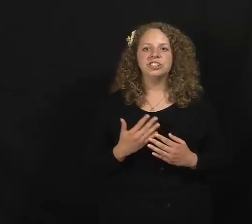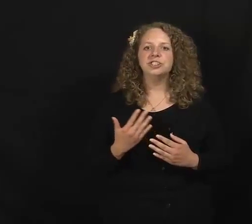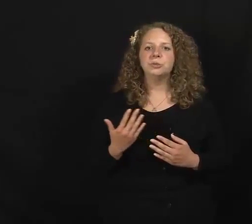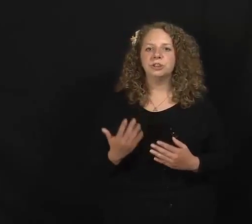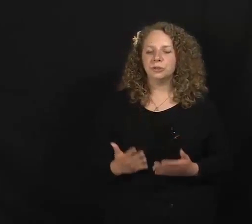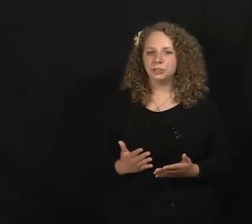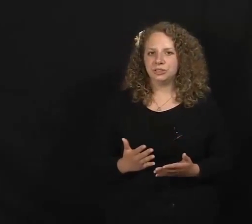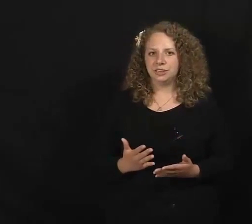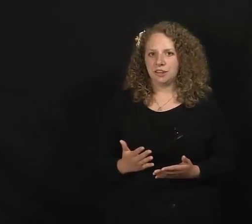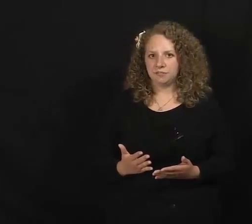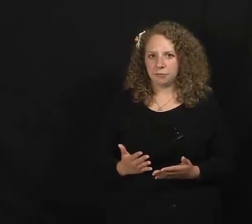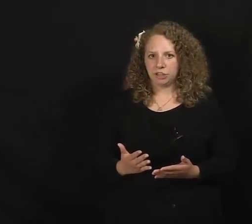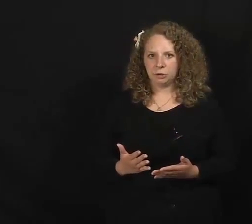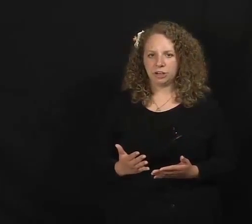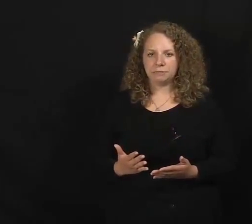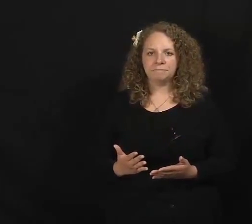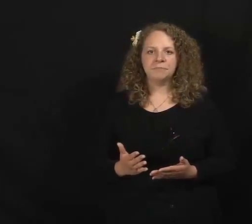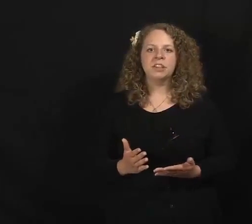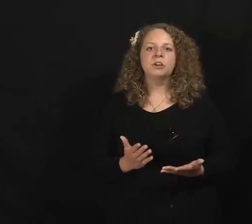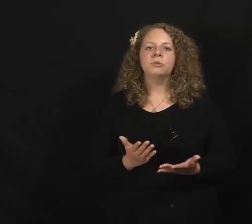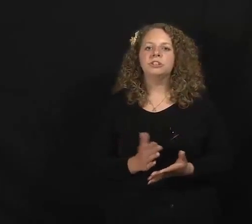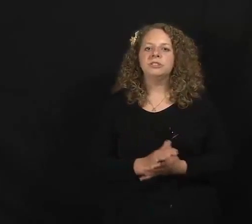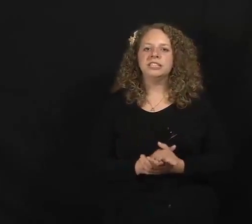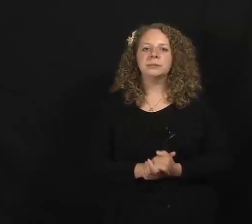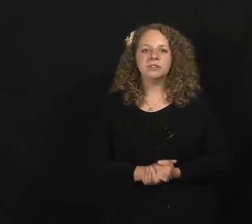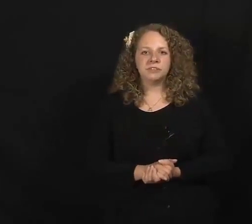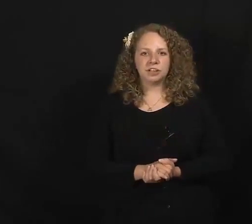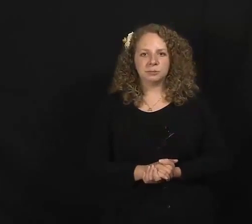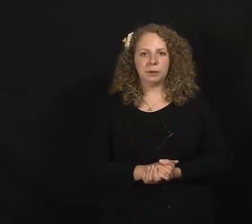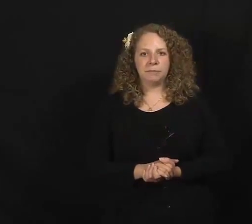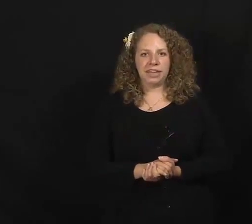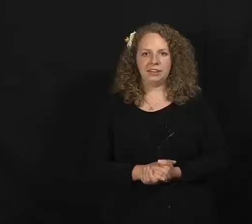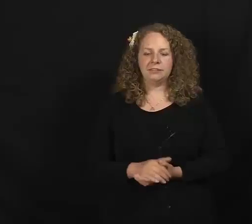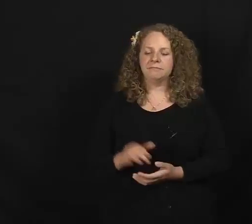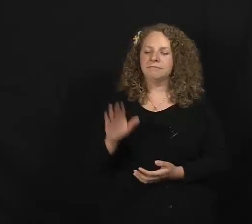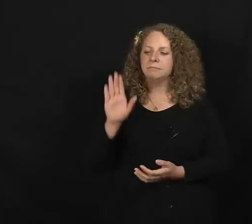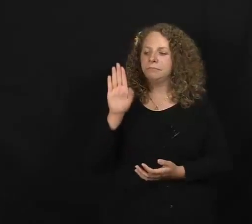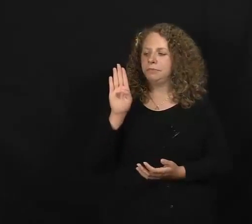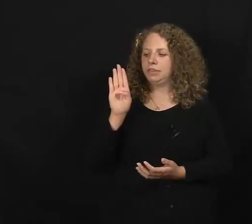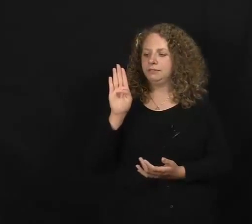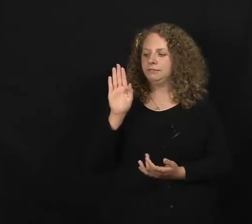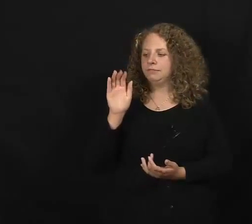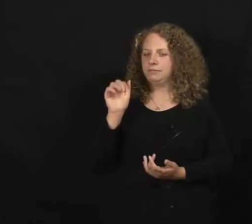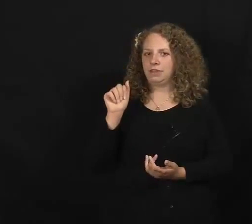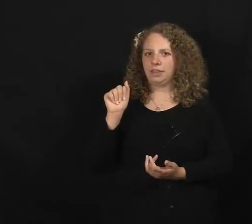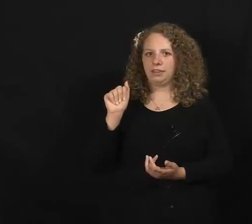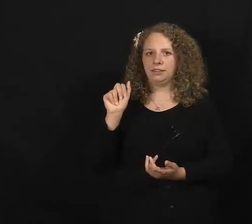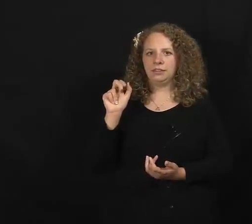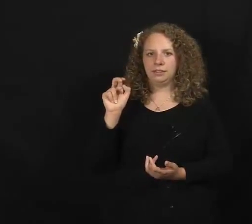as you would when you see an unfamiliar word. When you see someone fingerspell bank, B-A-N-K,